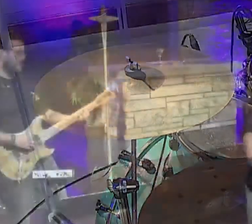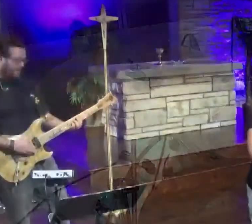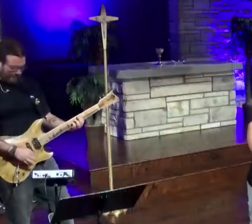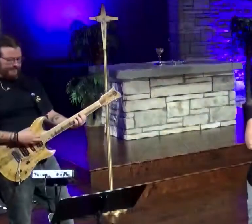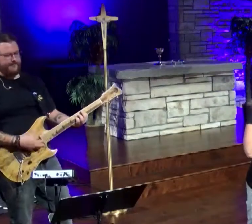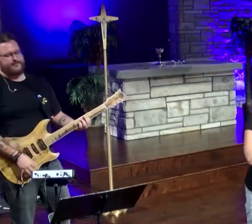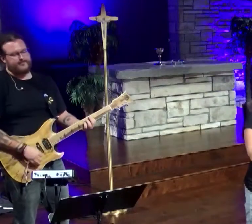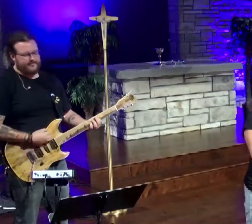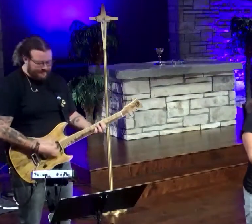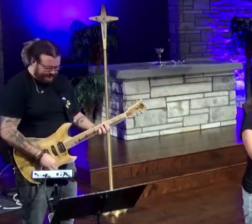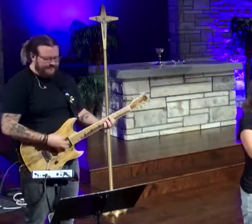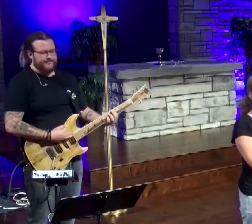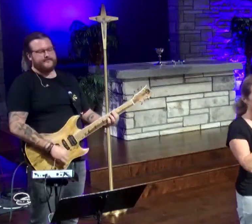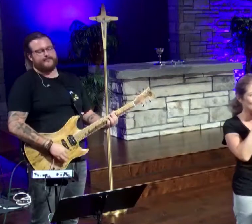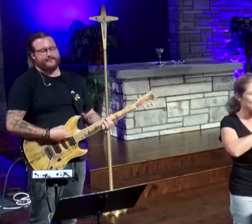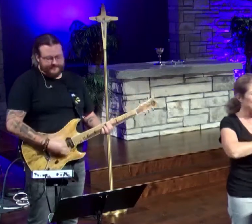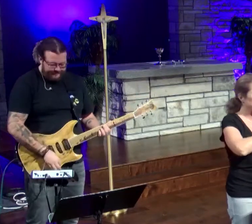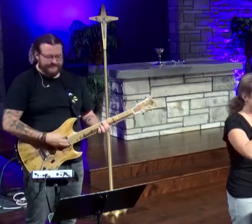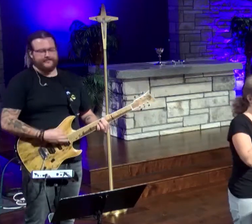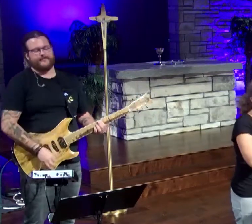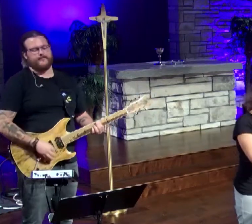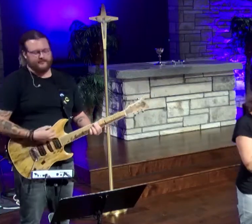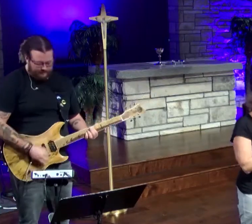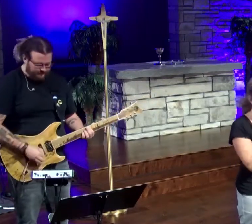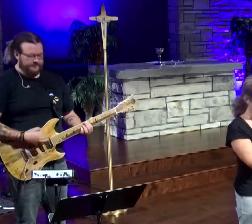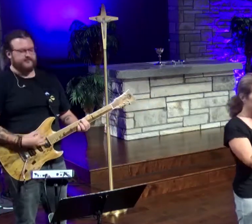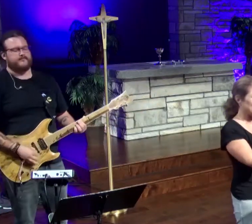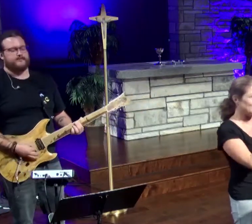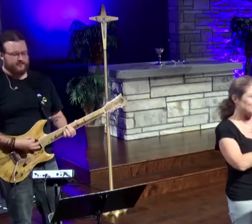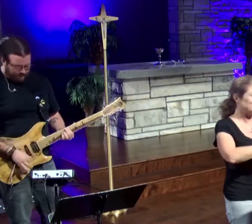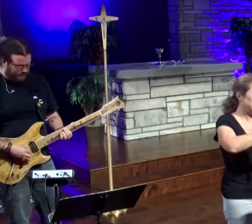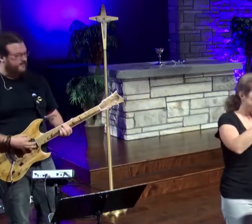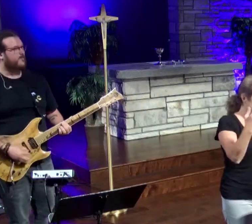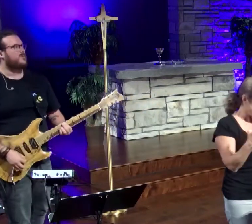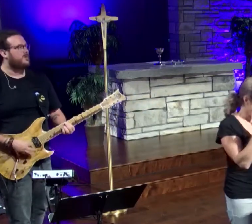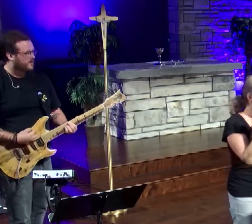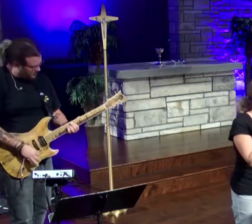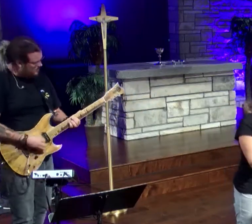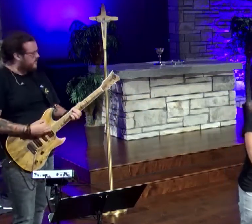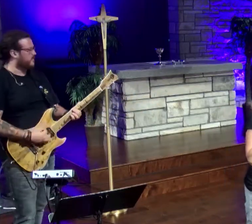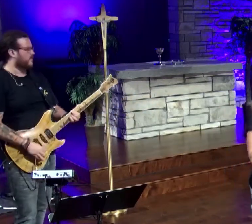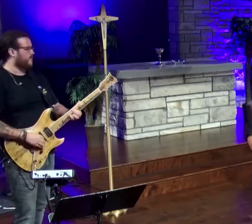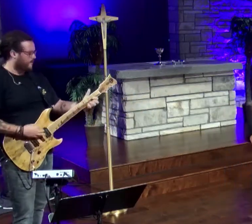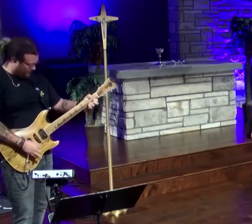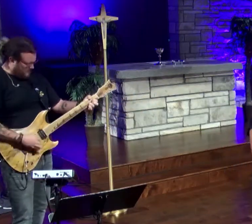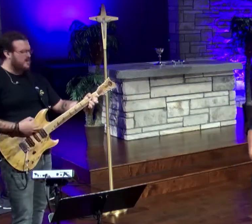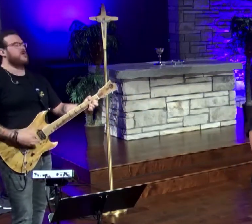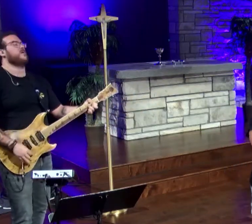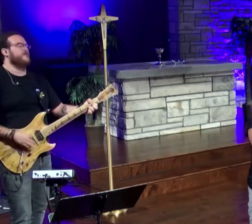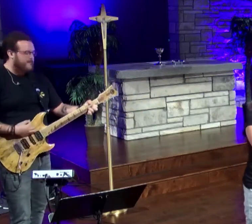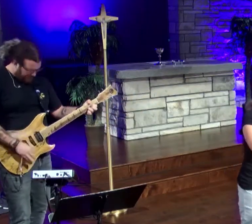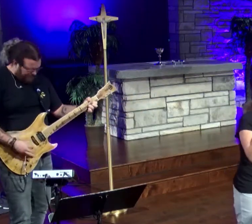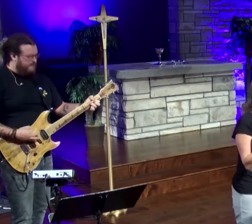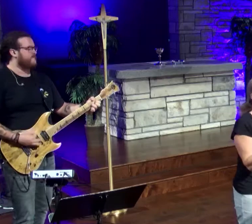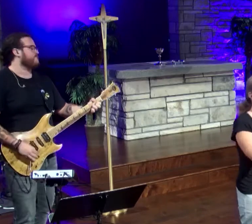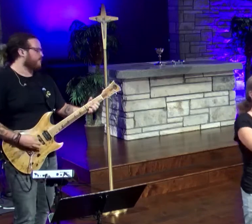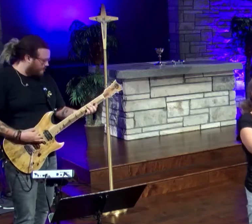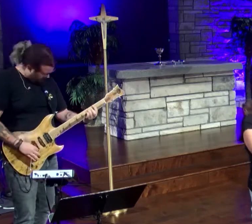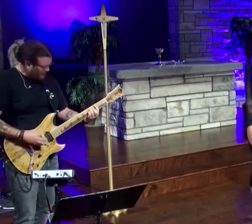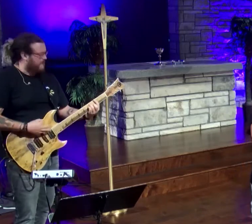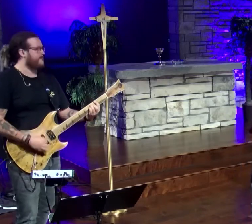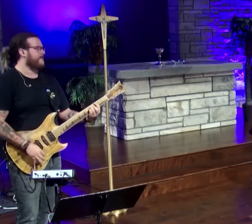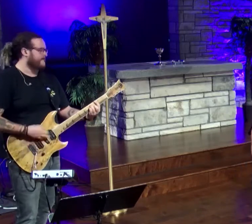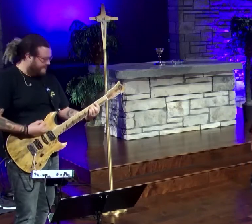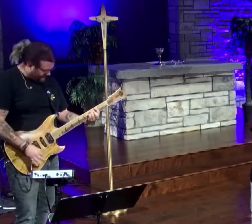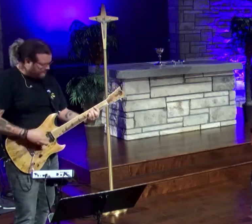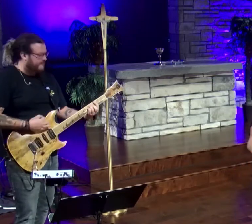the lost be found in the dead, be raised in the here and now. Let love in vain, let the